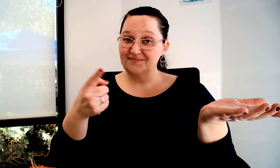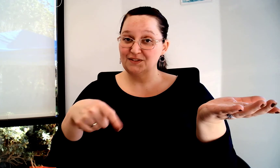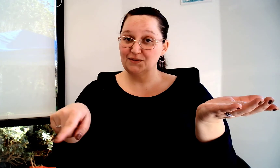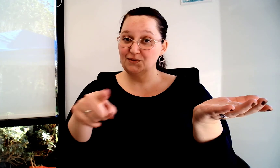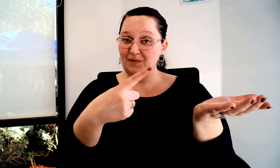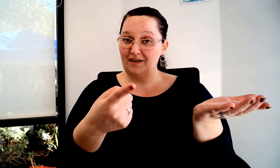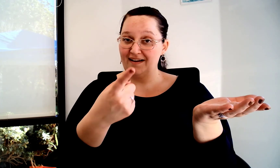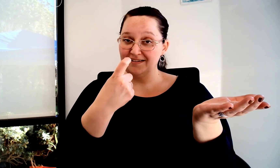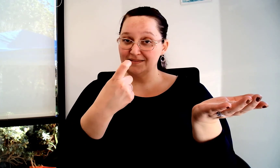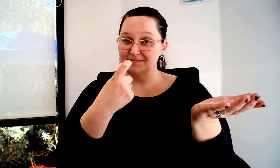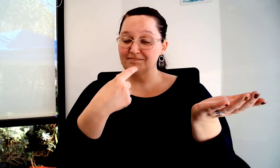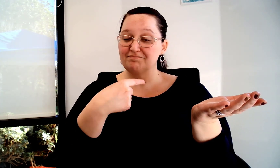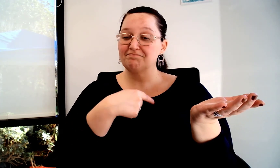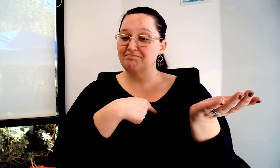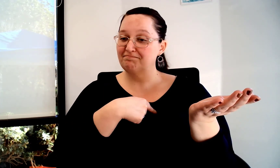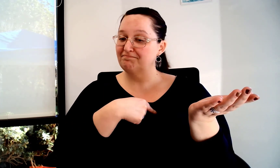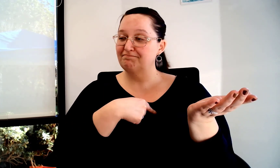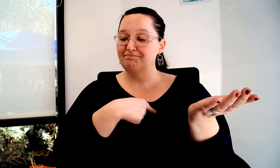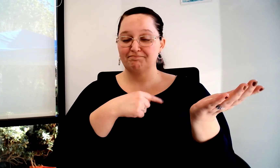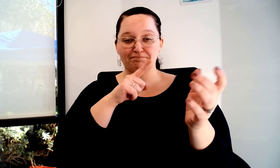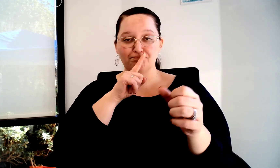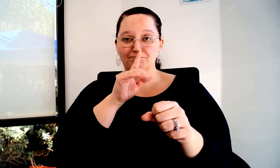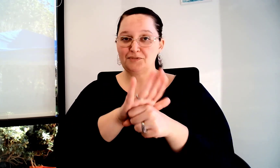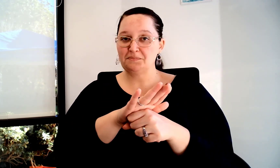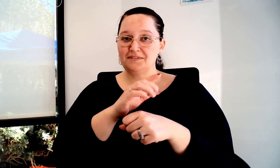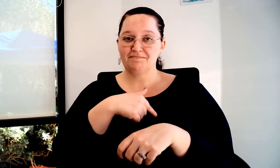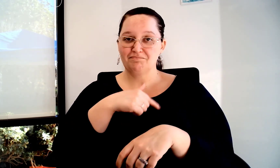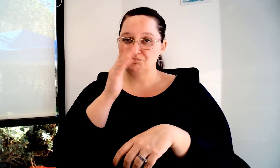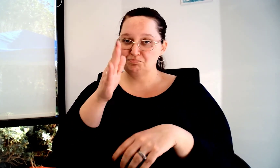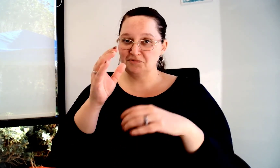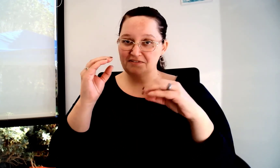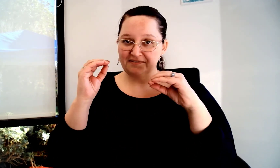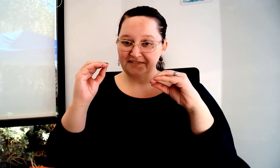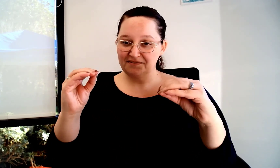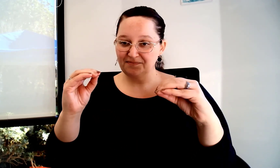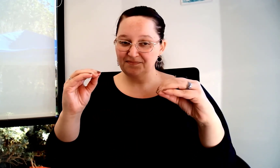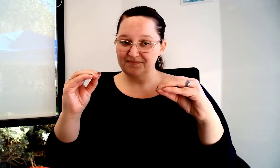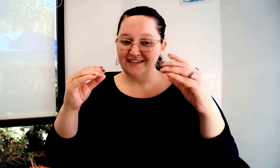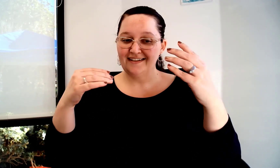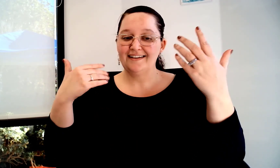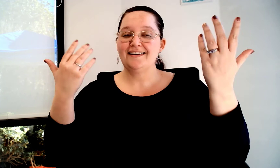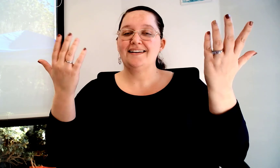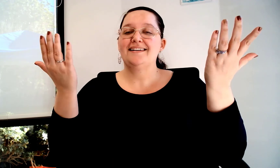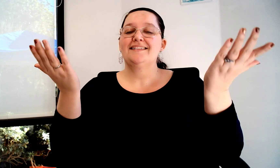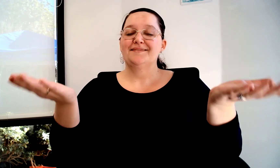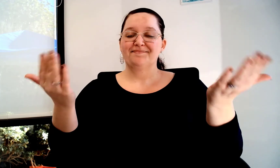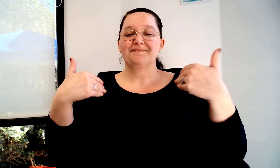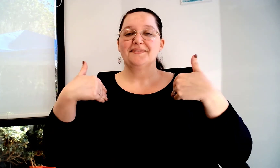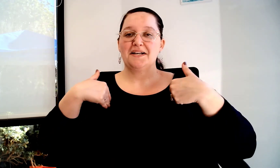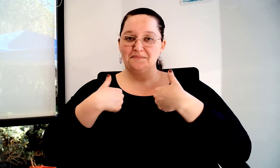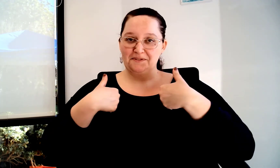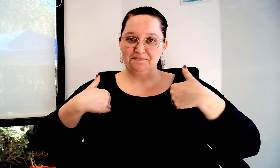All right, popular demand. You asked me, and I promised I would teach you. But now it is time